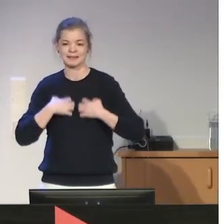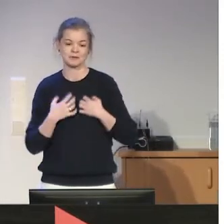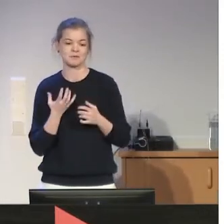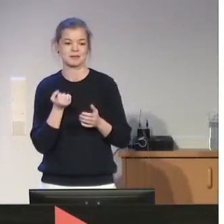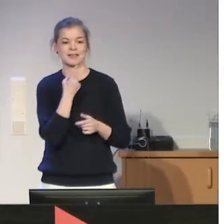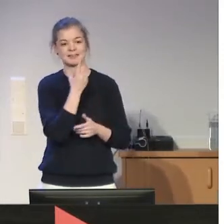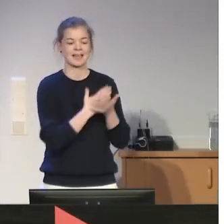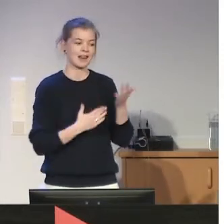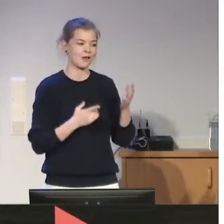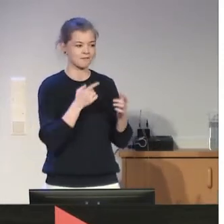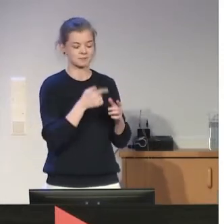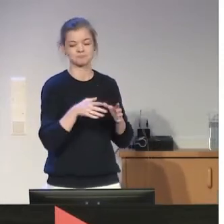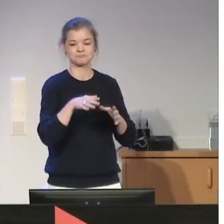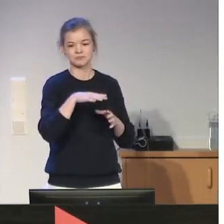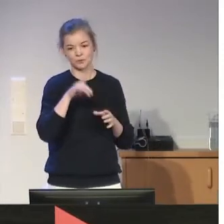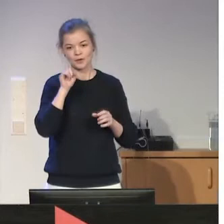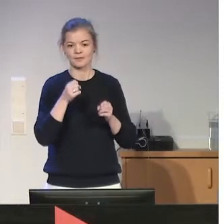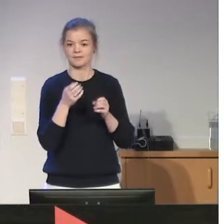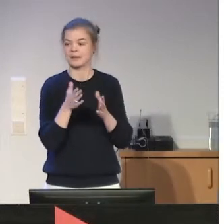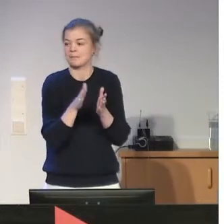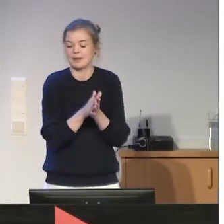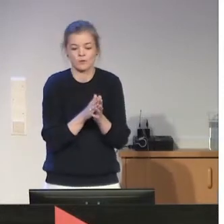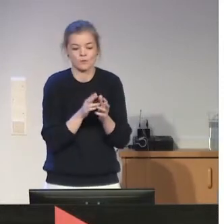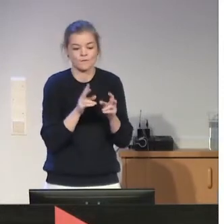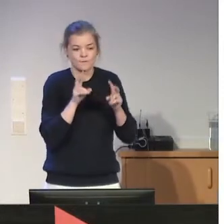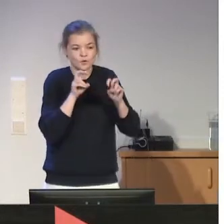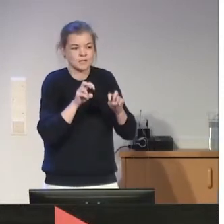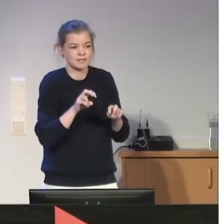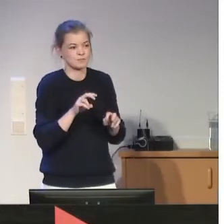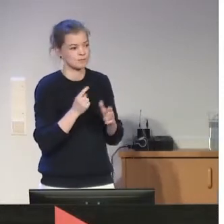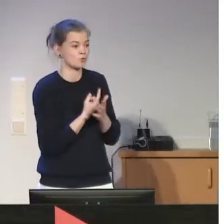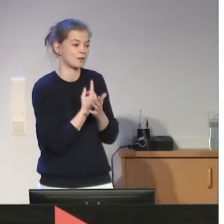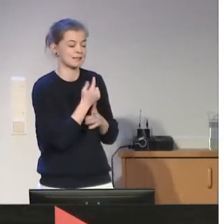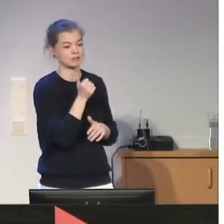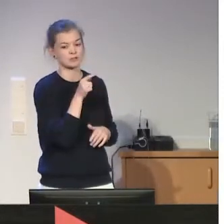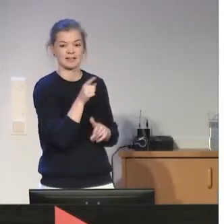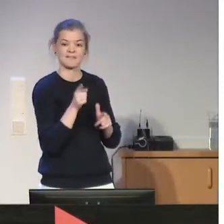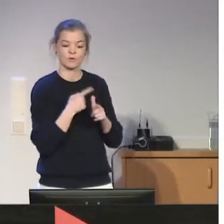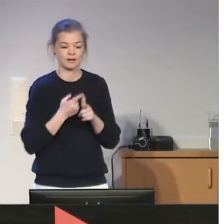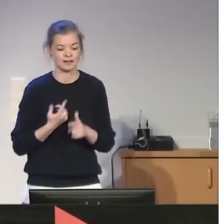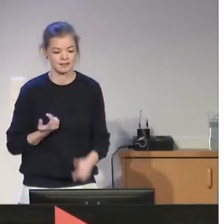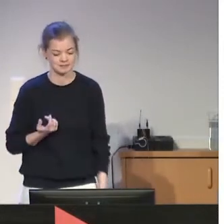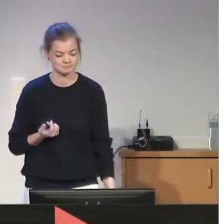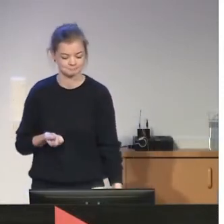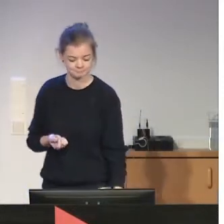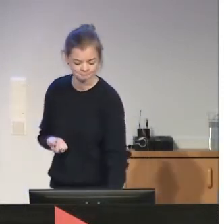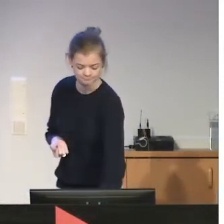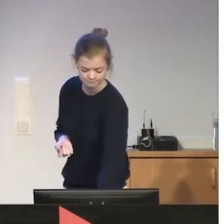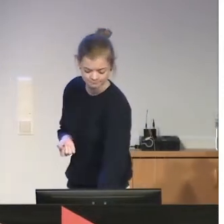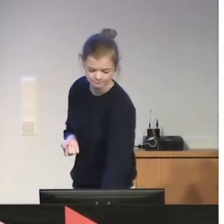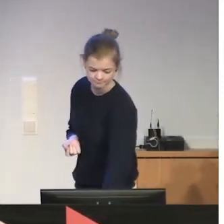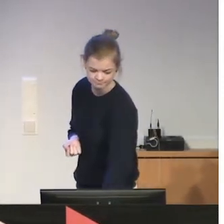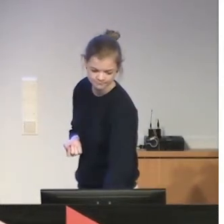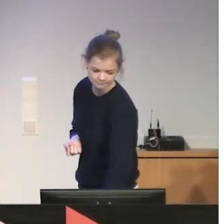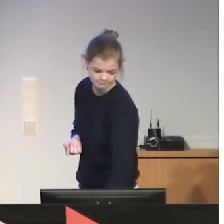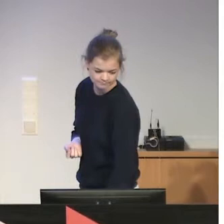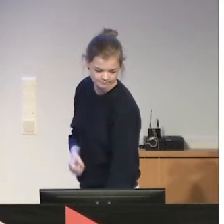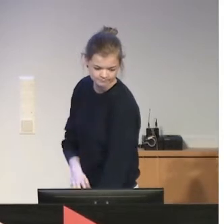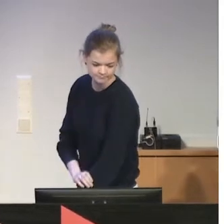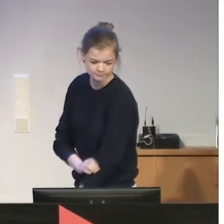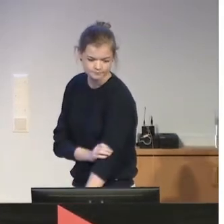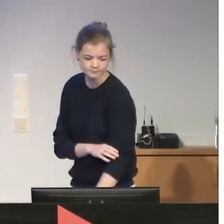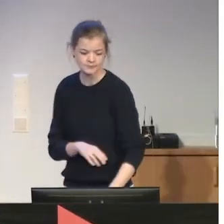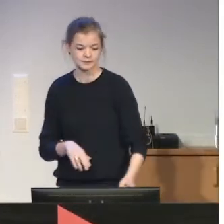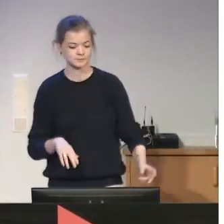that's why I thought it would be exciting just to see, to be a part of the persons working with deaf and blind, congenital deaf and blind,